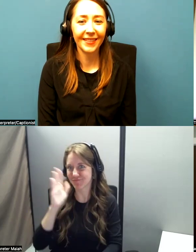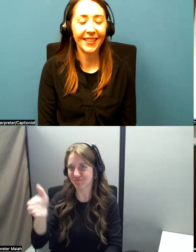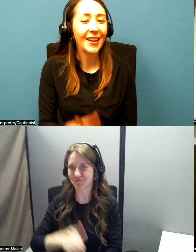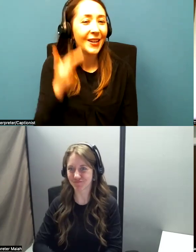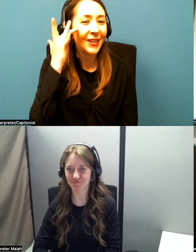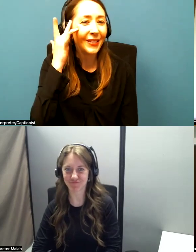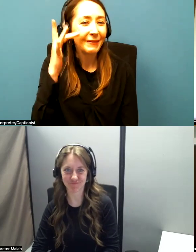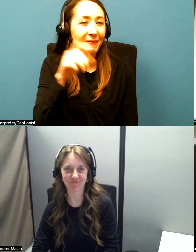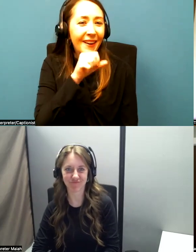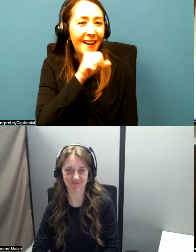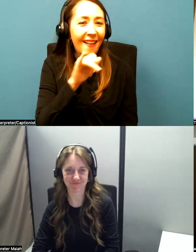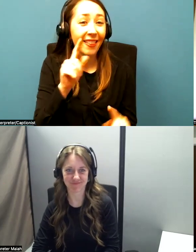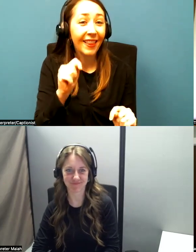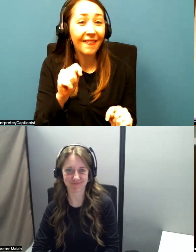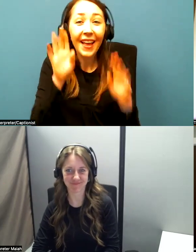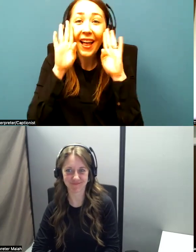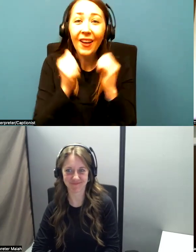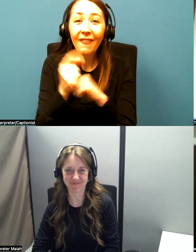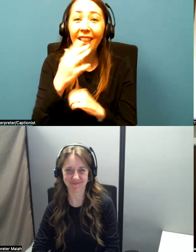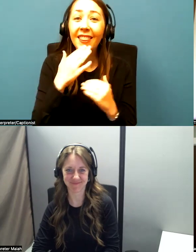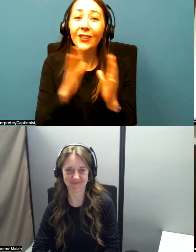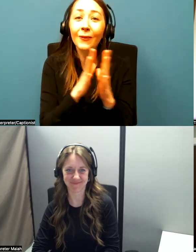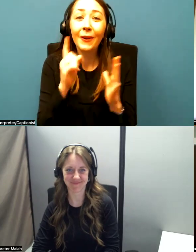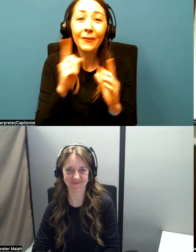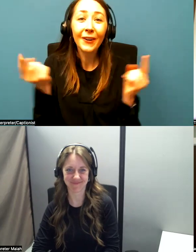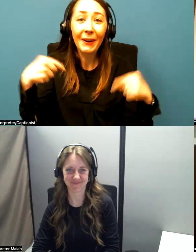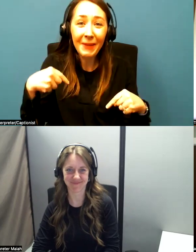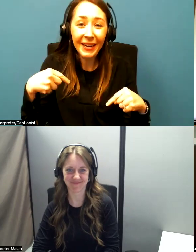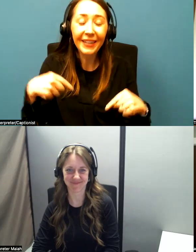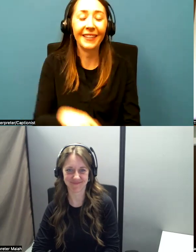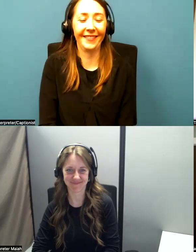I love it. Thank you. Hi everybody. Thank you so much for being here.